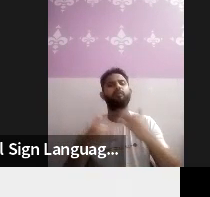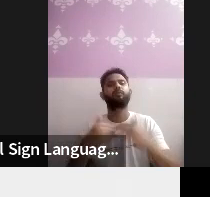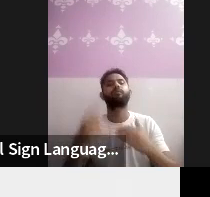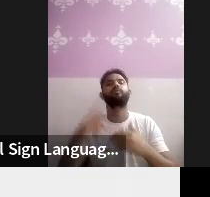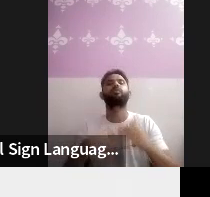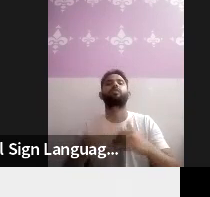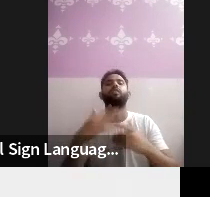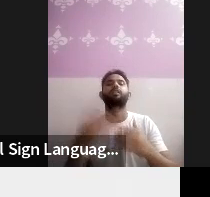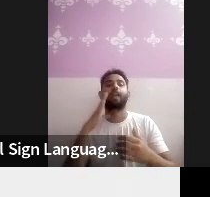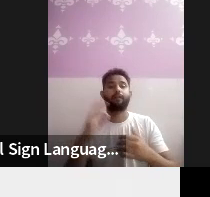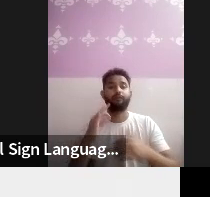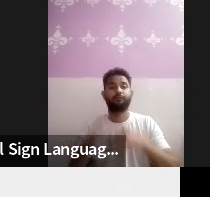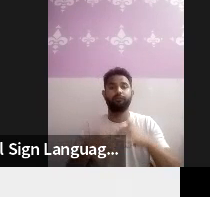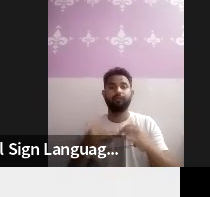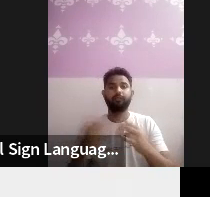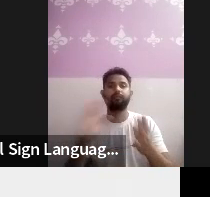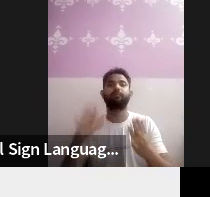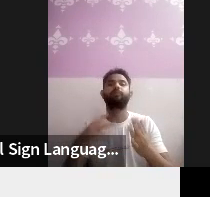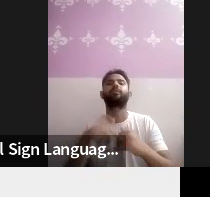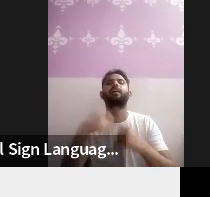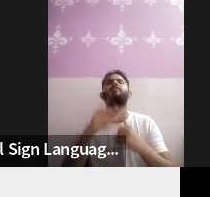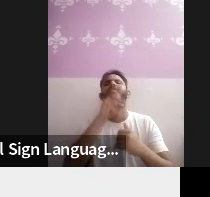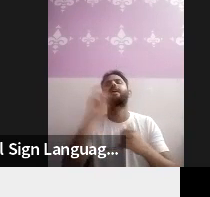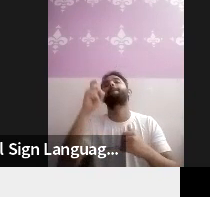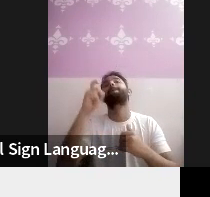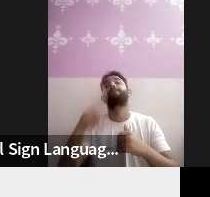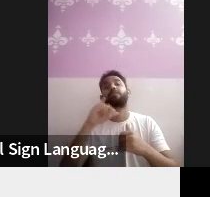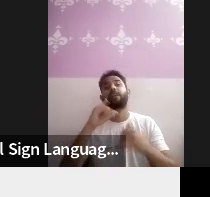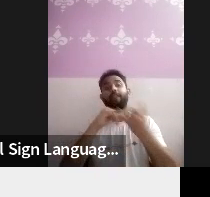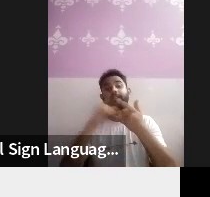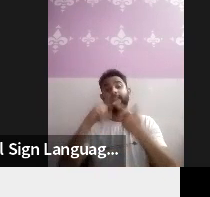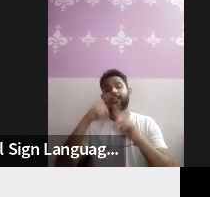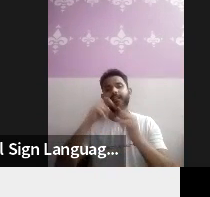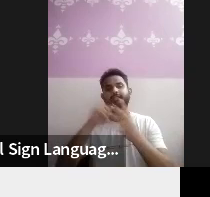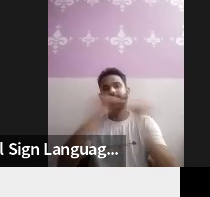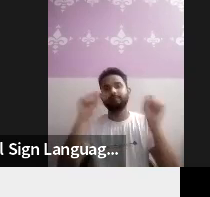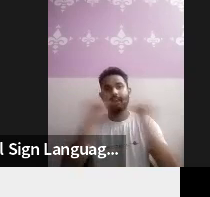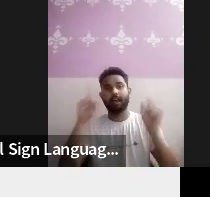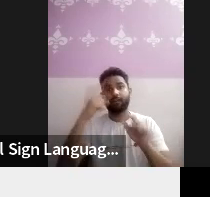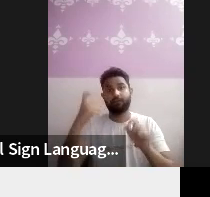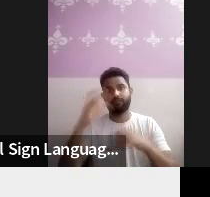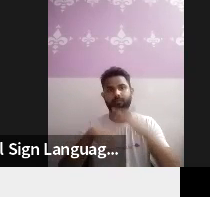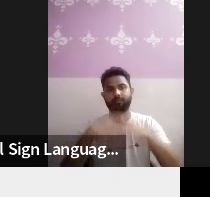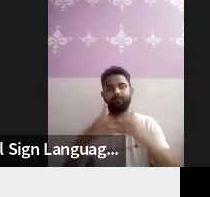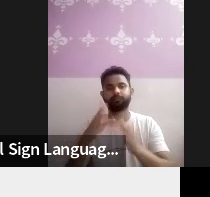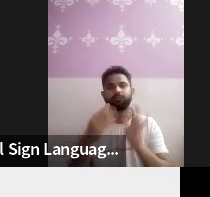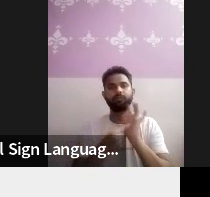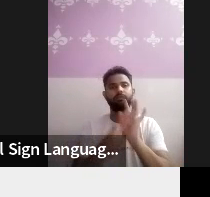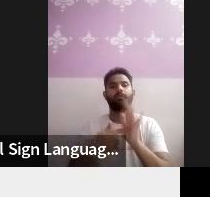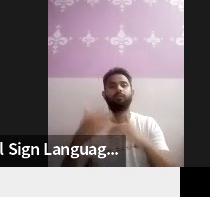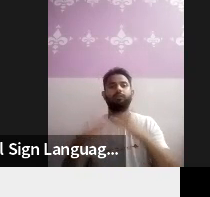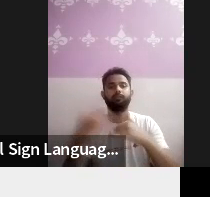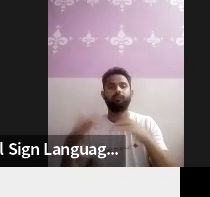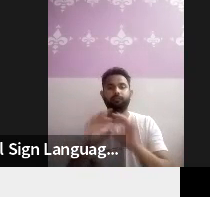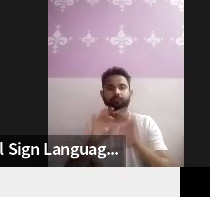strange thing about this app is it says suggest measures to be taken. Again, I mean, there's not even, I don't even understand why they need to put this in